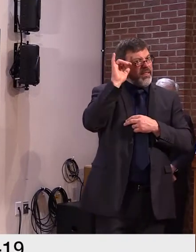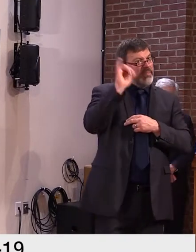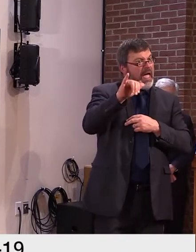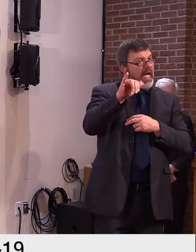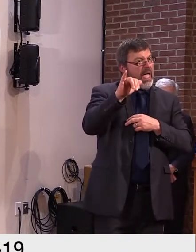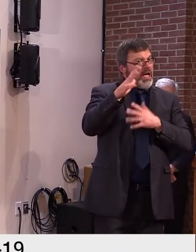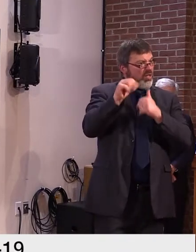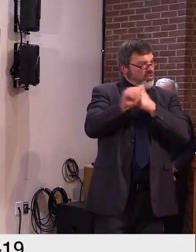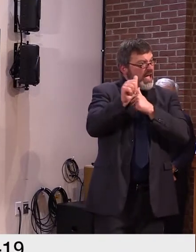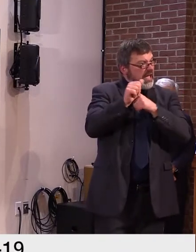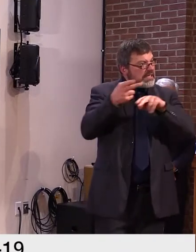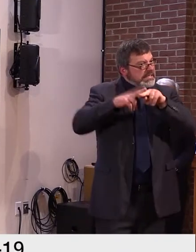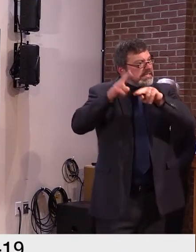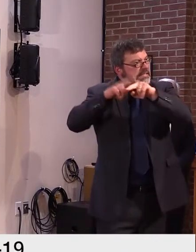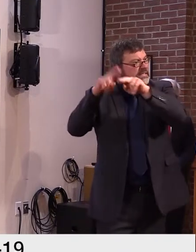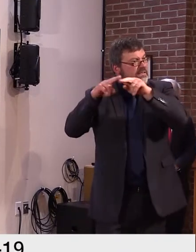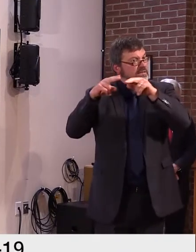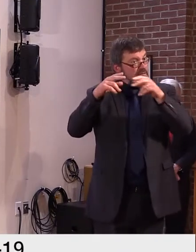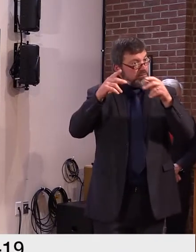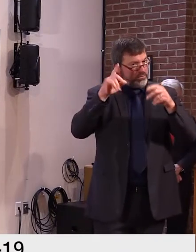You mean here in Vermont?